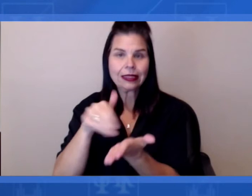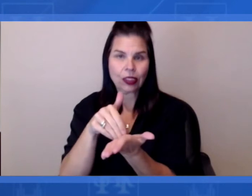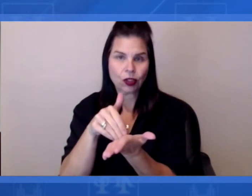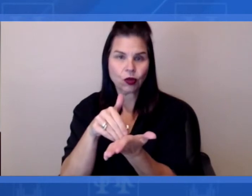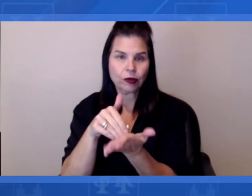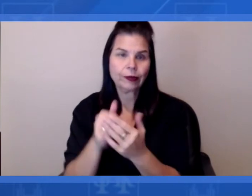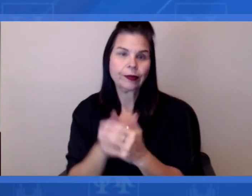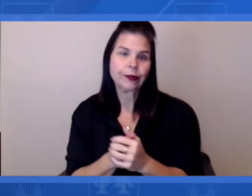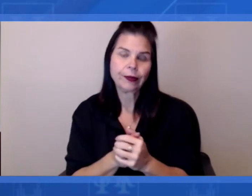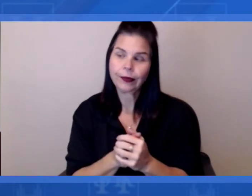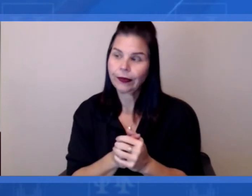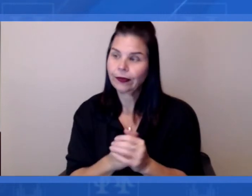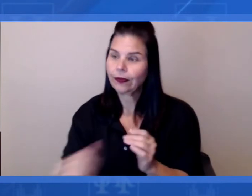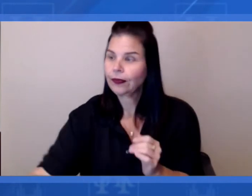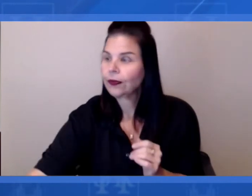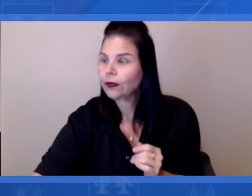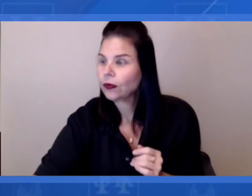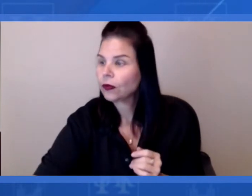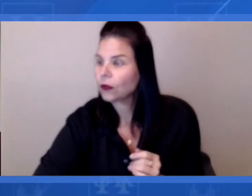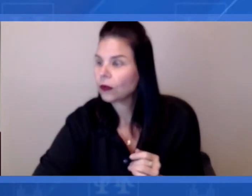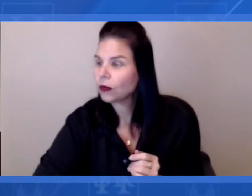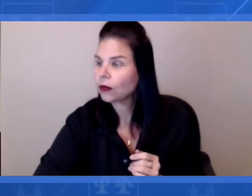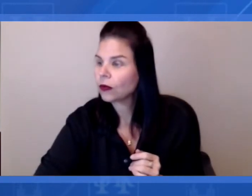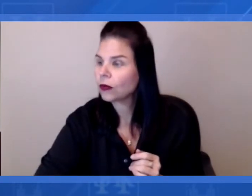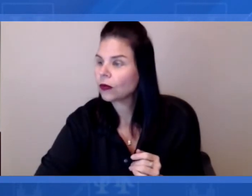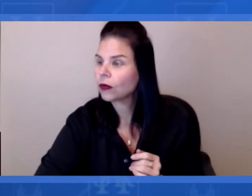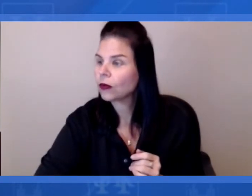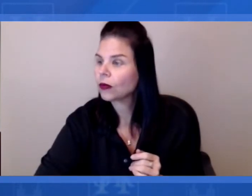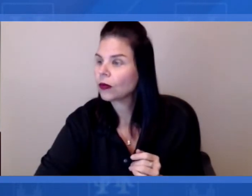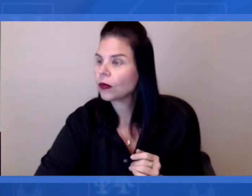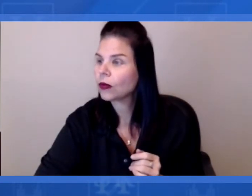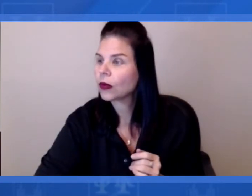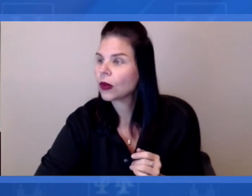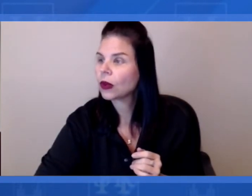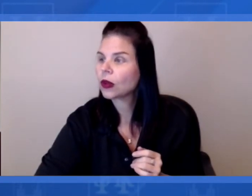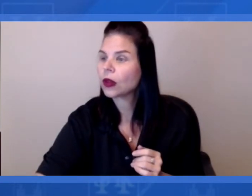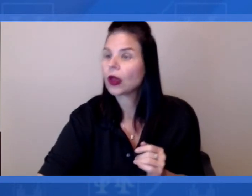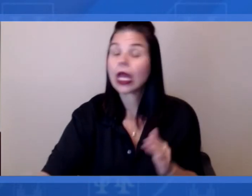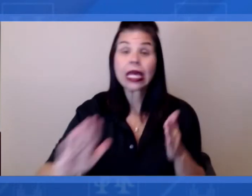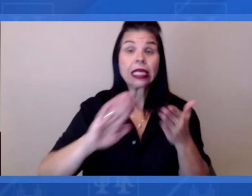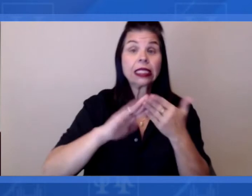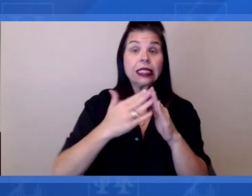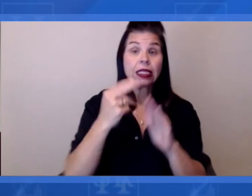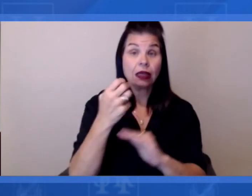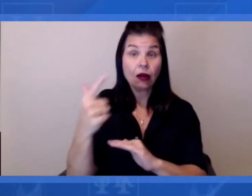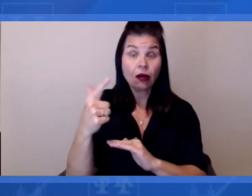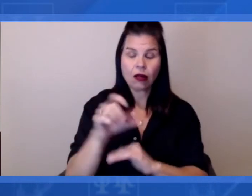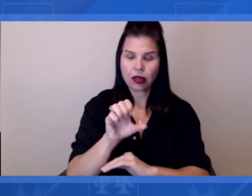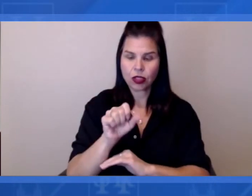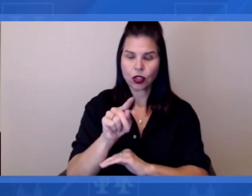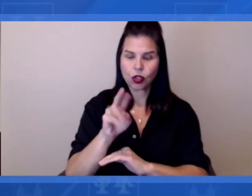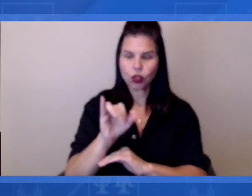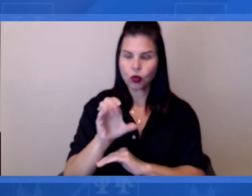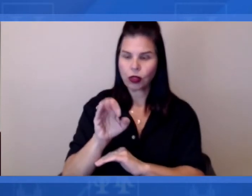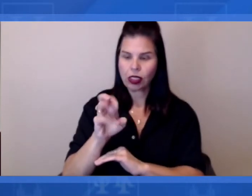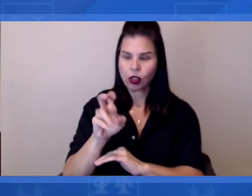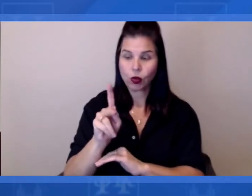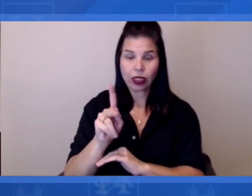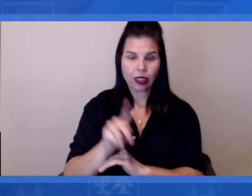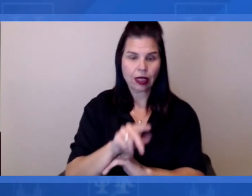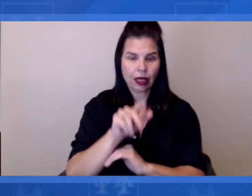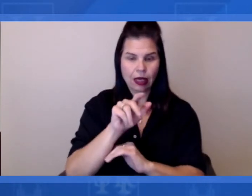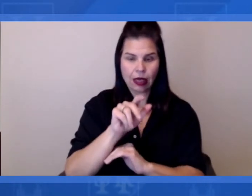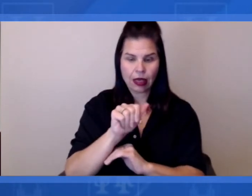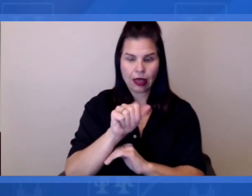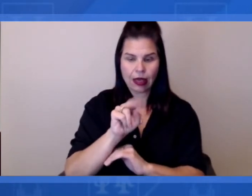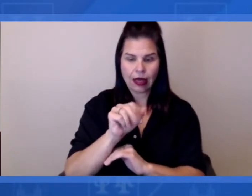These are City Hall, Stony Creek, Ancaster, and